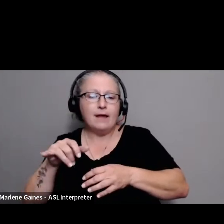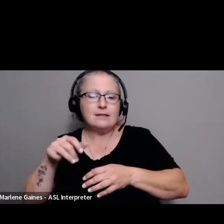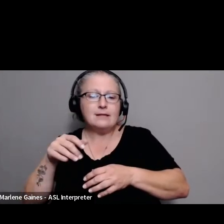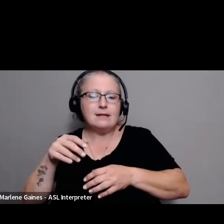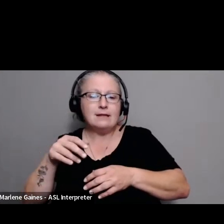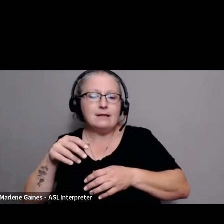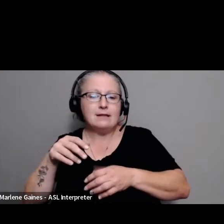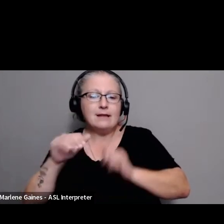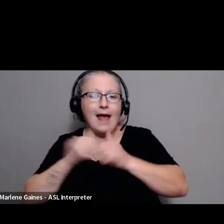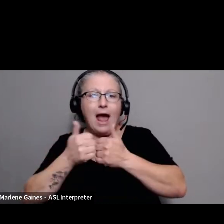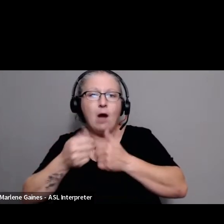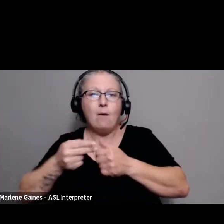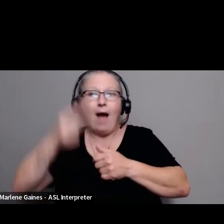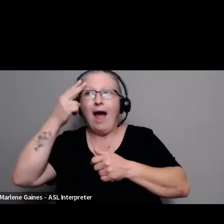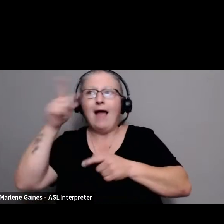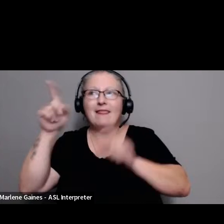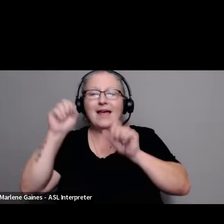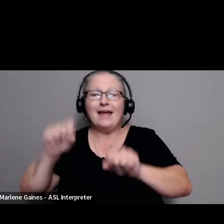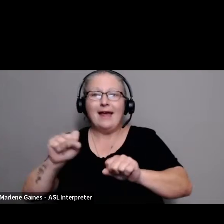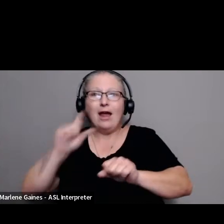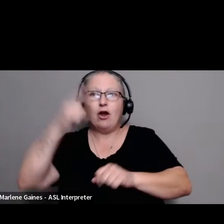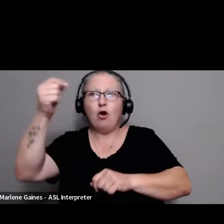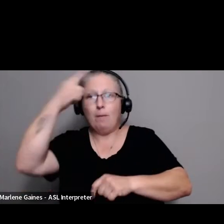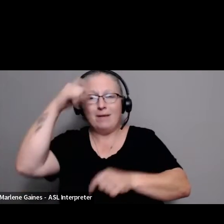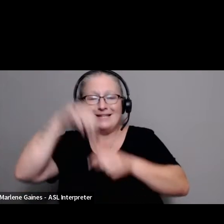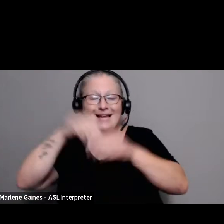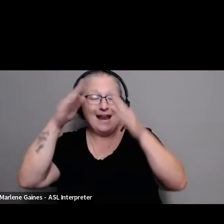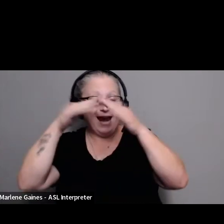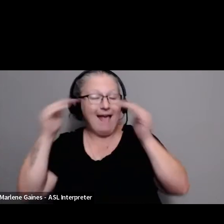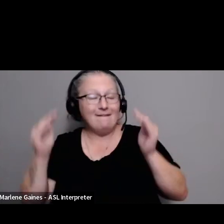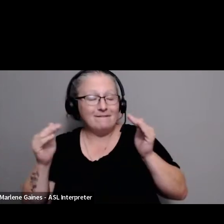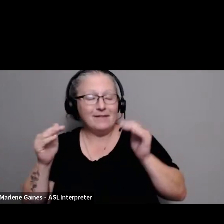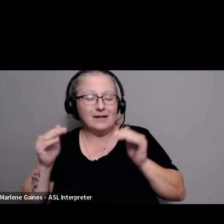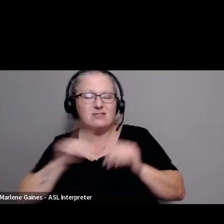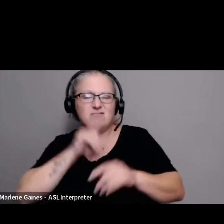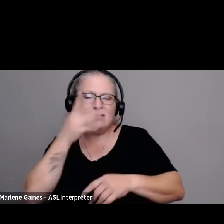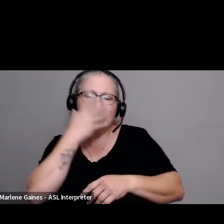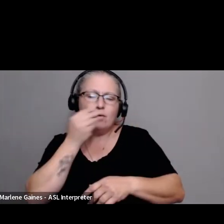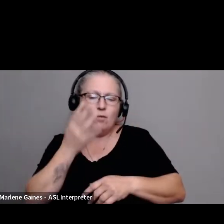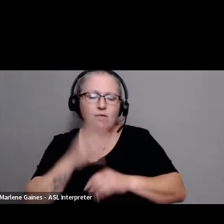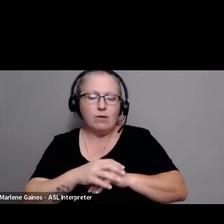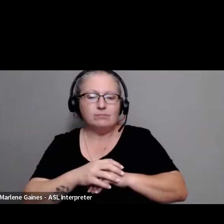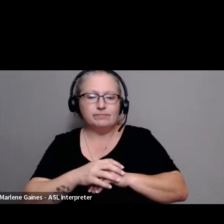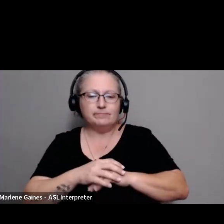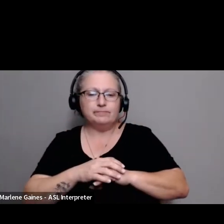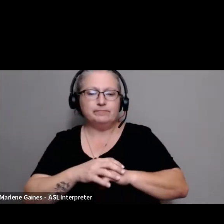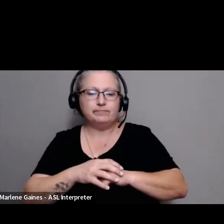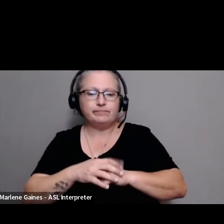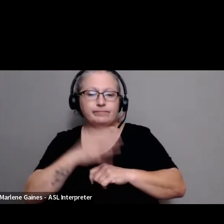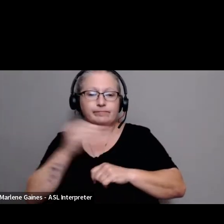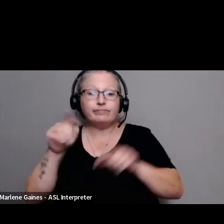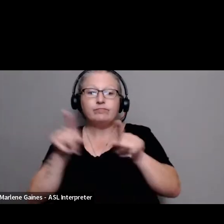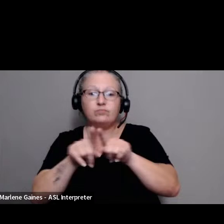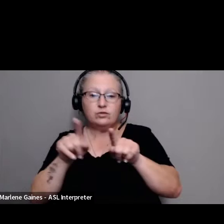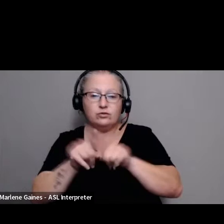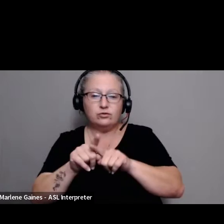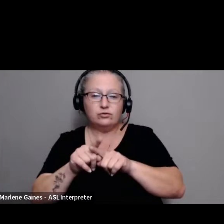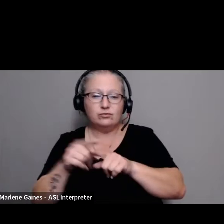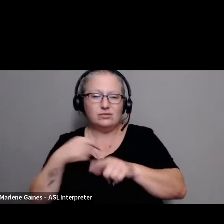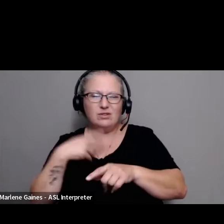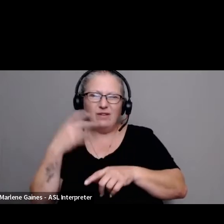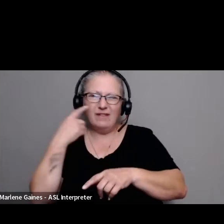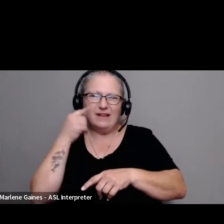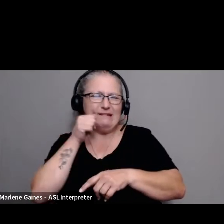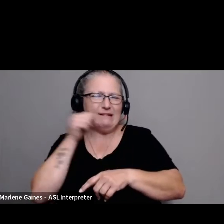highest they can get to them since they're in heaven. And so it's really beautiful. And then there's also a day, I want to say it